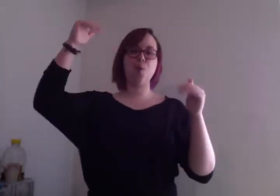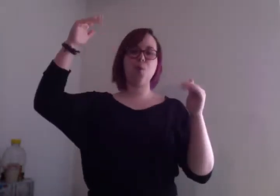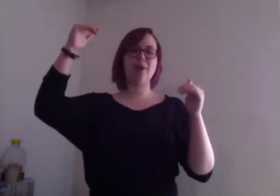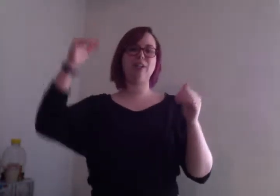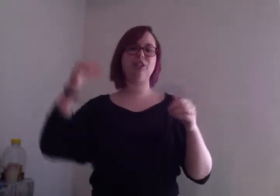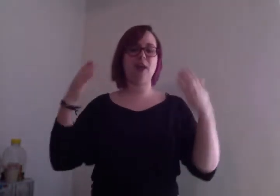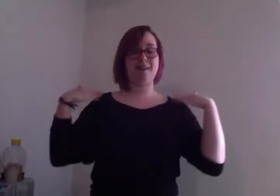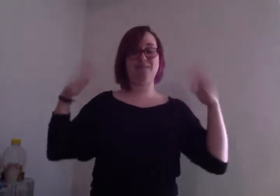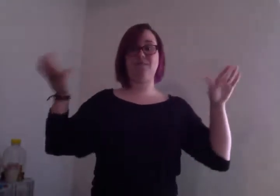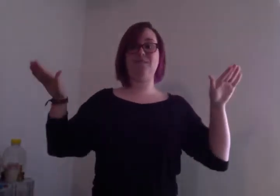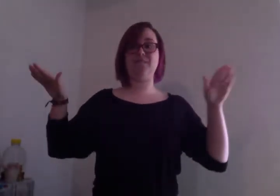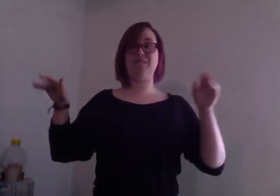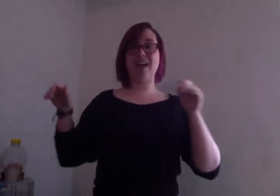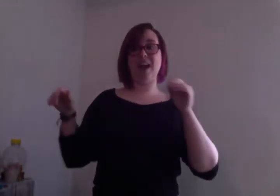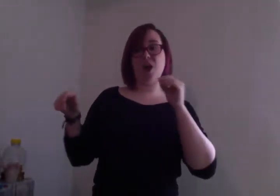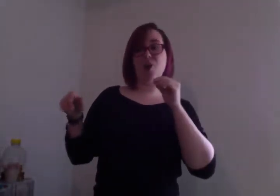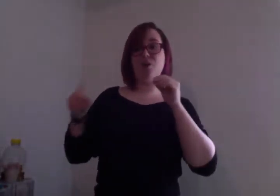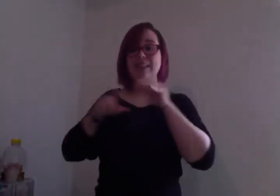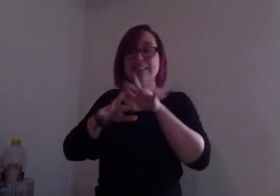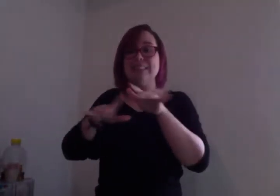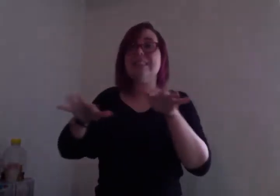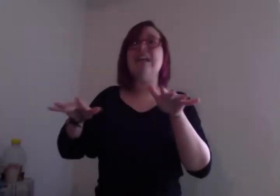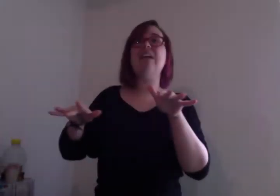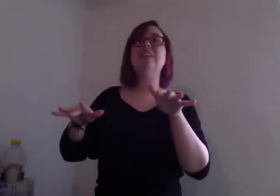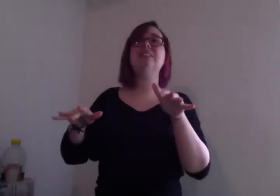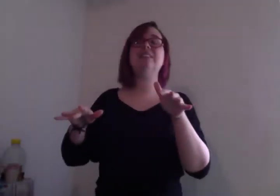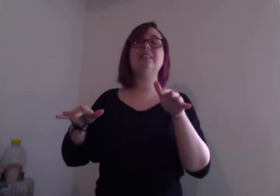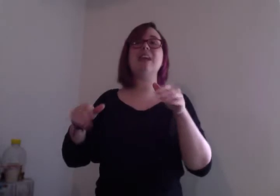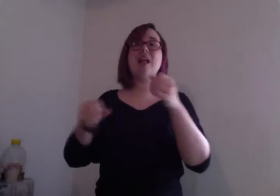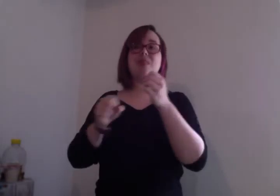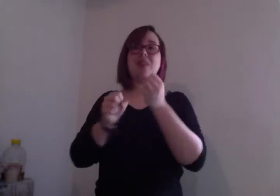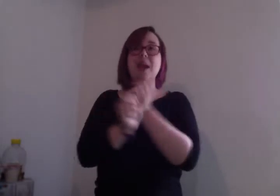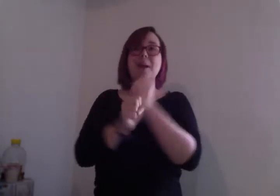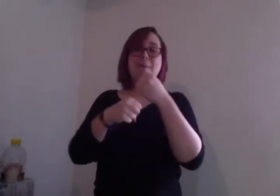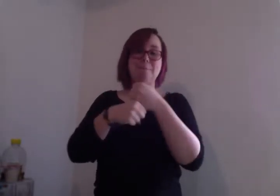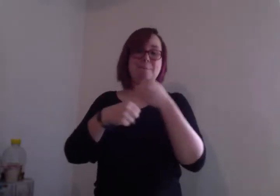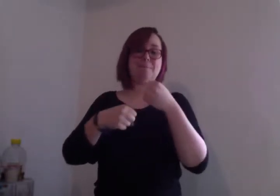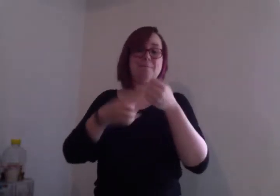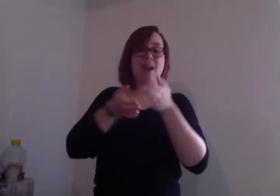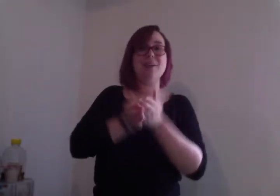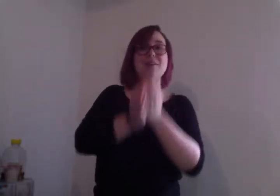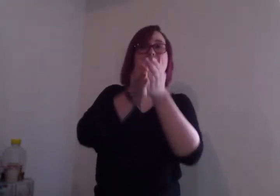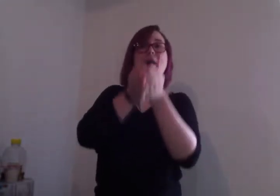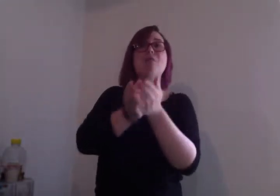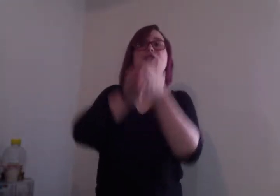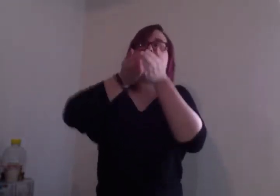all sailed on that ship through the sky to the nursery window again.